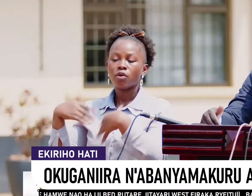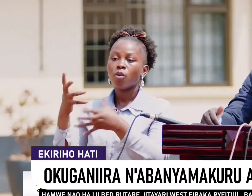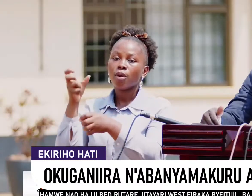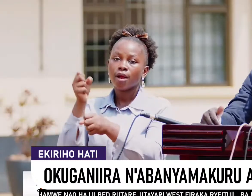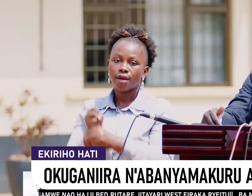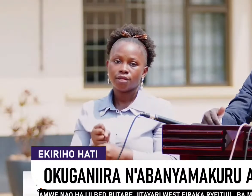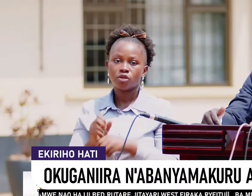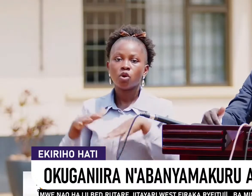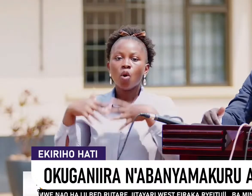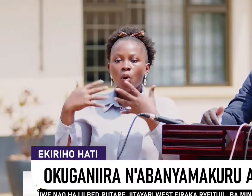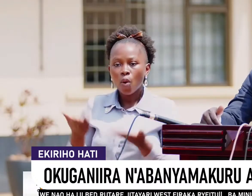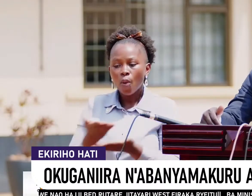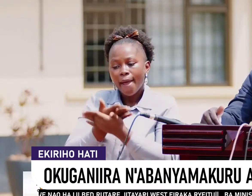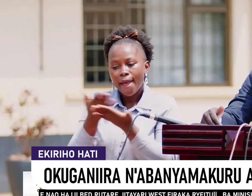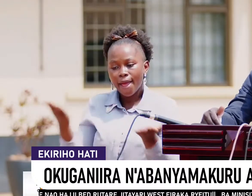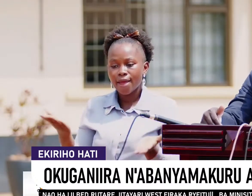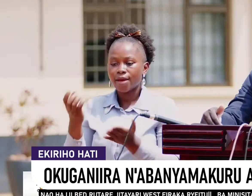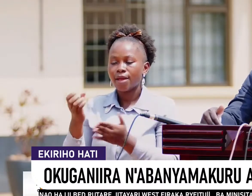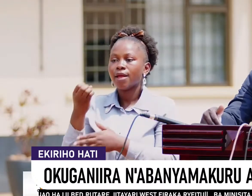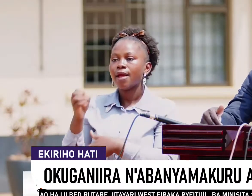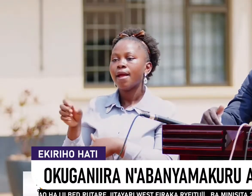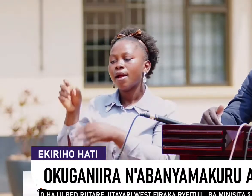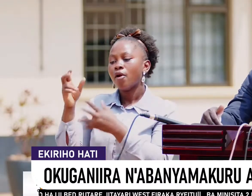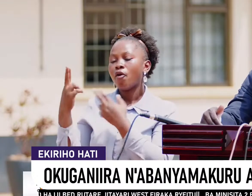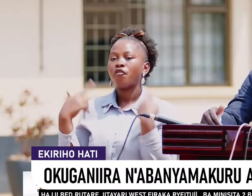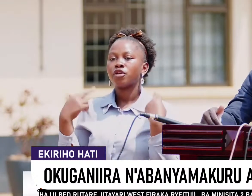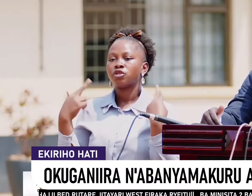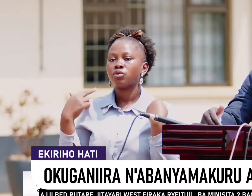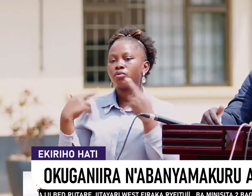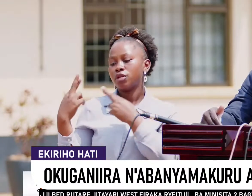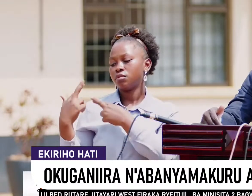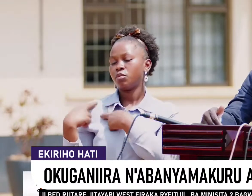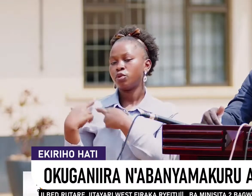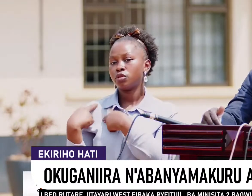organization or any designated official.